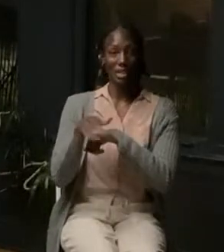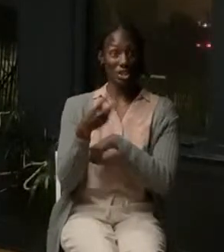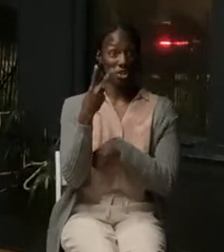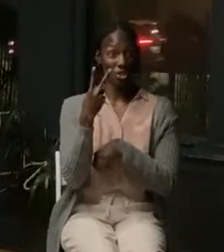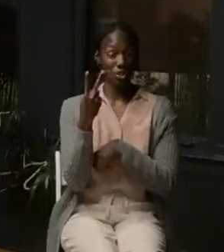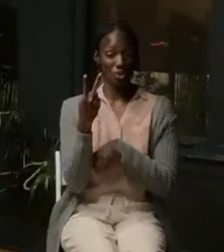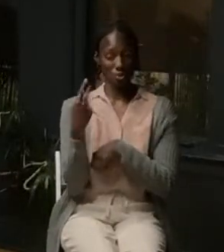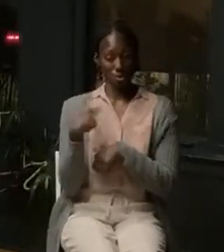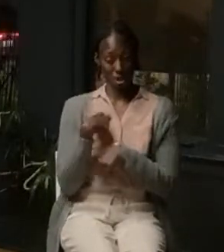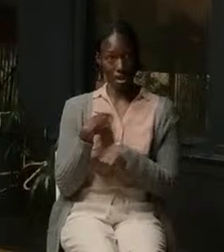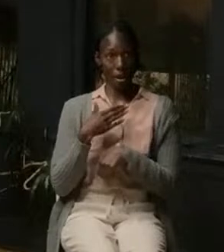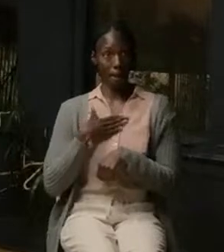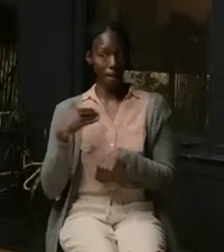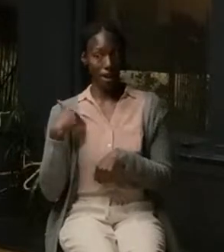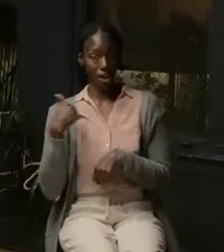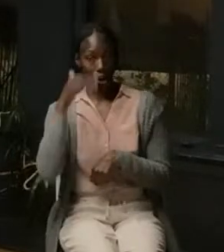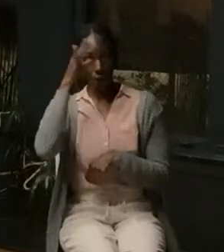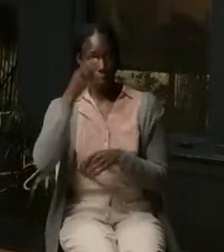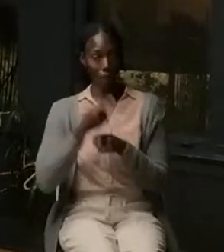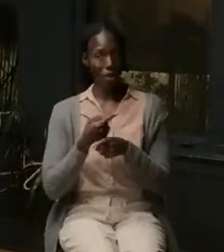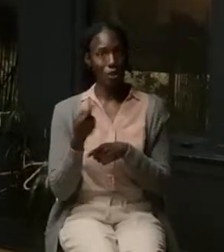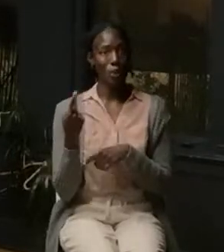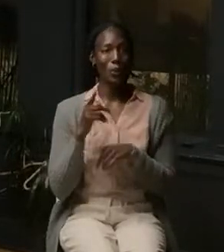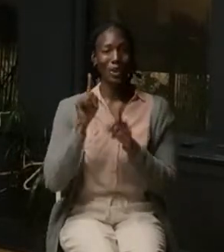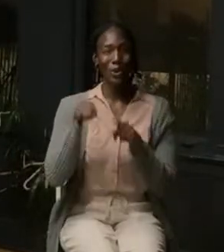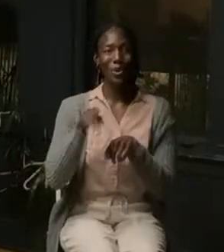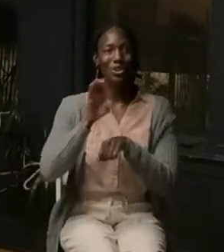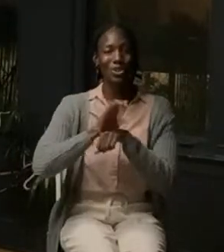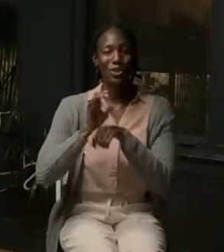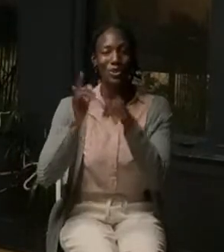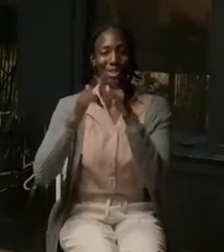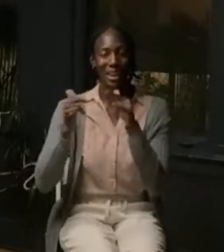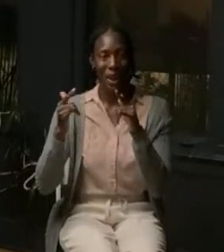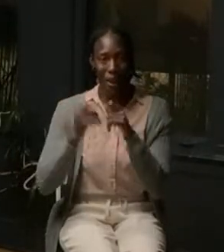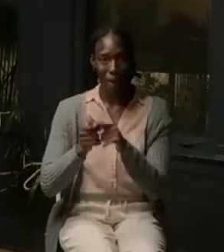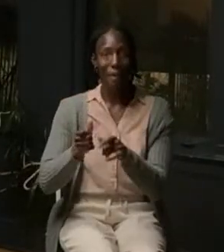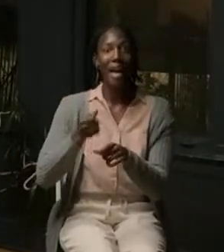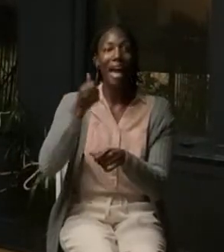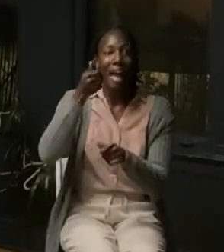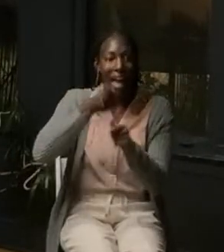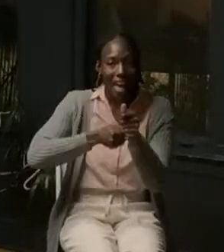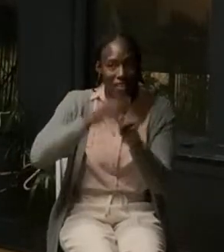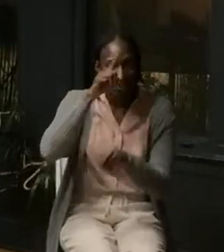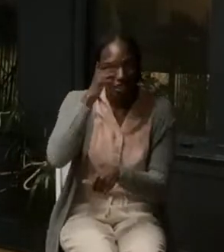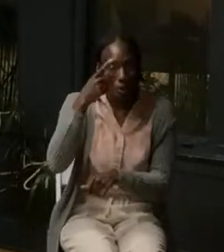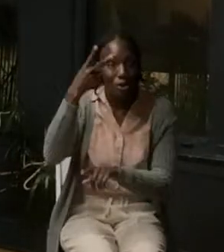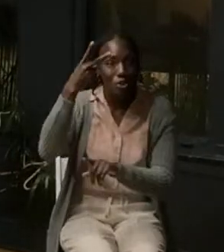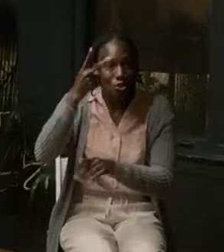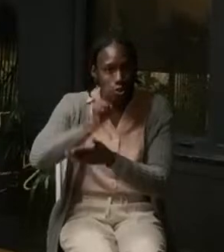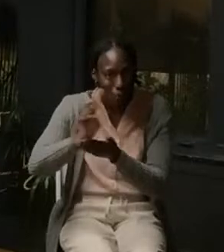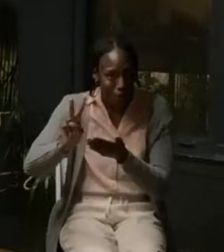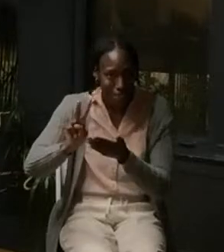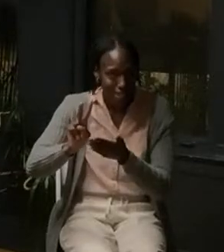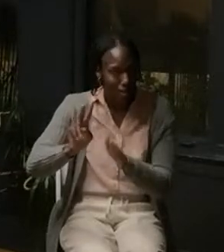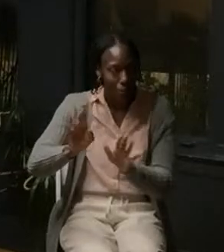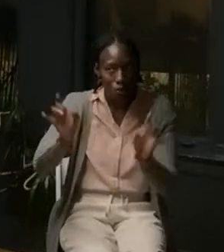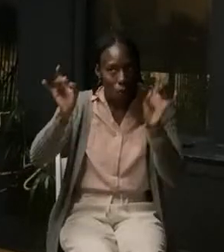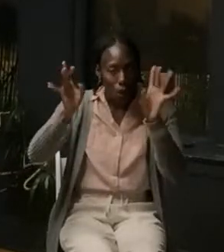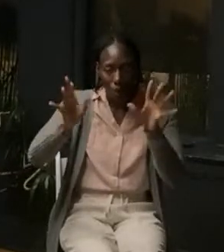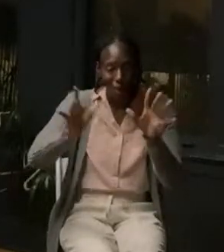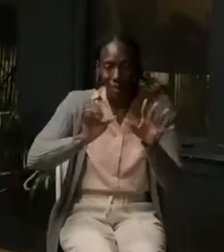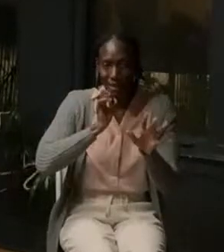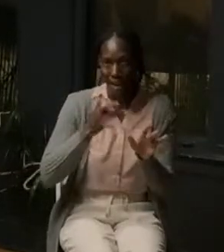brother, to church camp every summer, 2 weeks. It was horrible. Did not bring me closer to